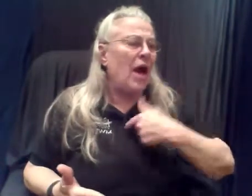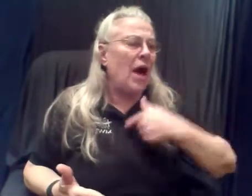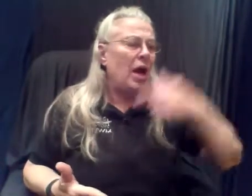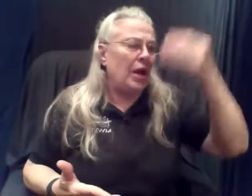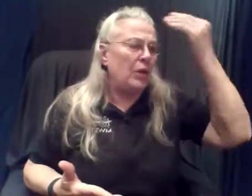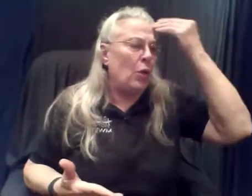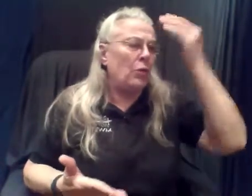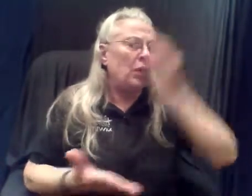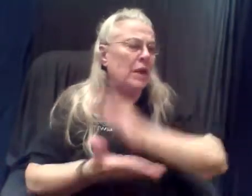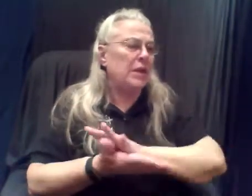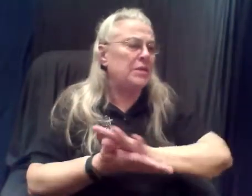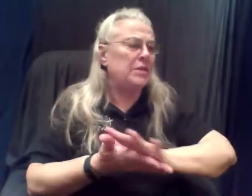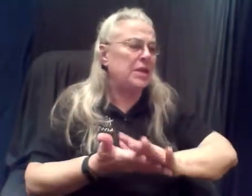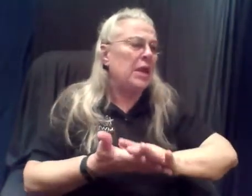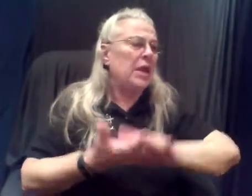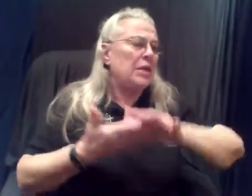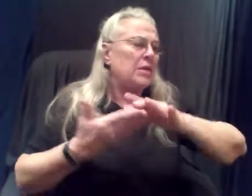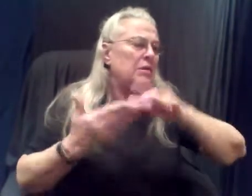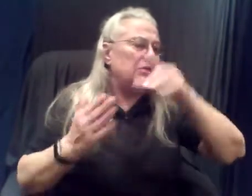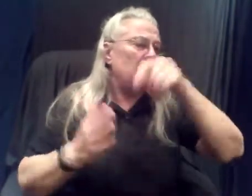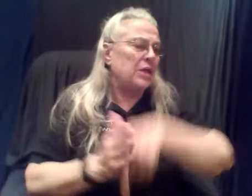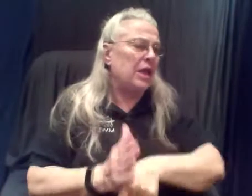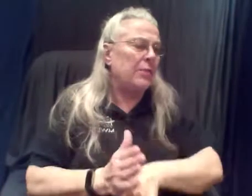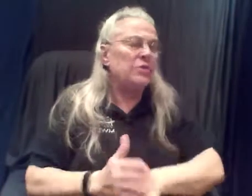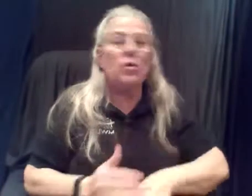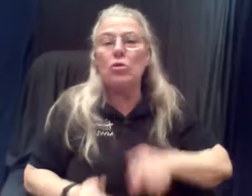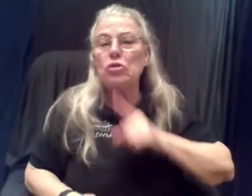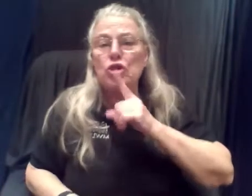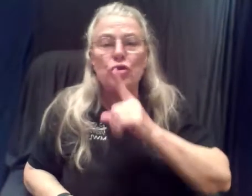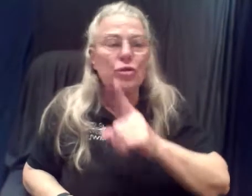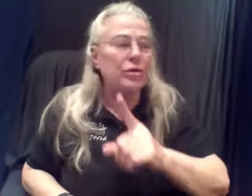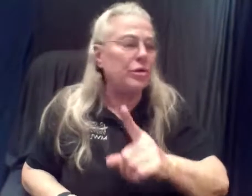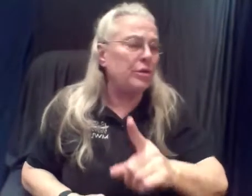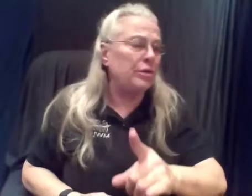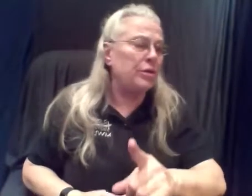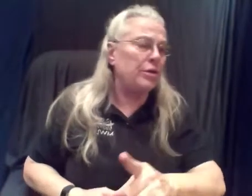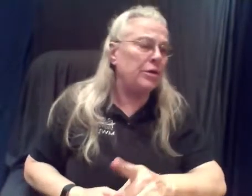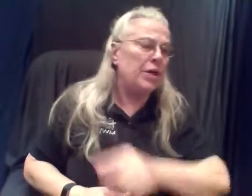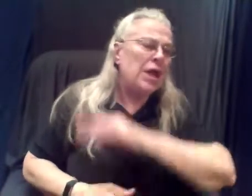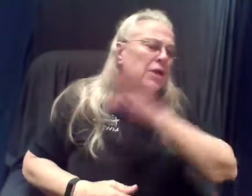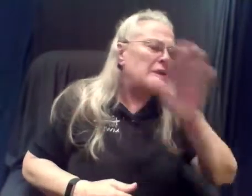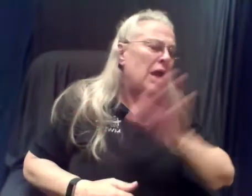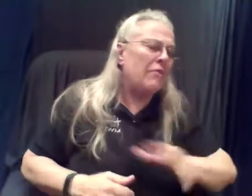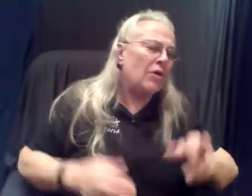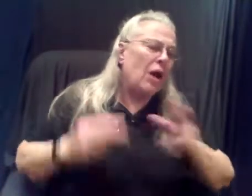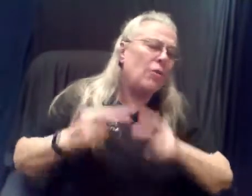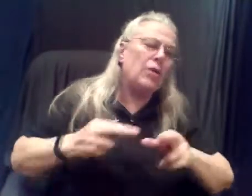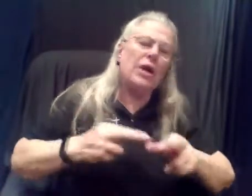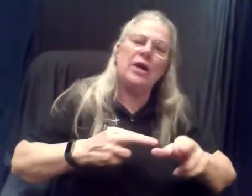I known cleansing so deep and so sure, never a river so